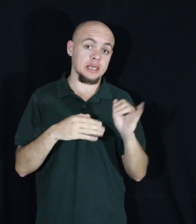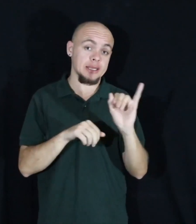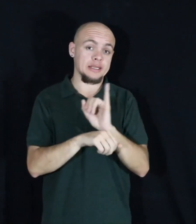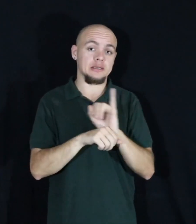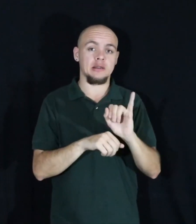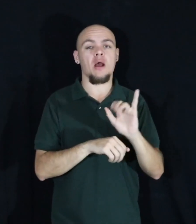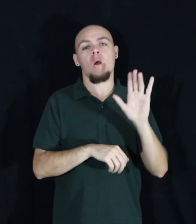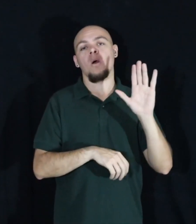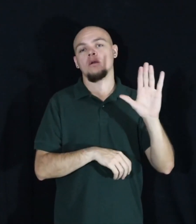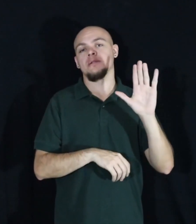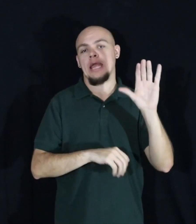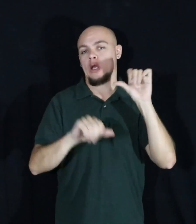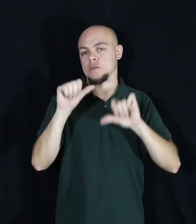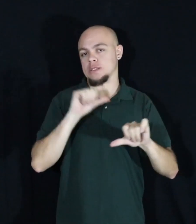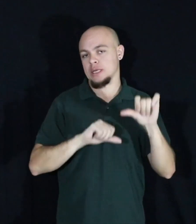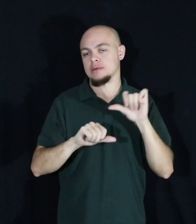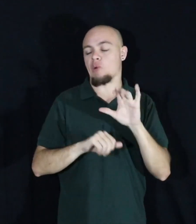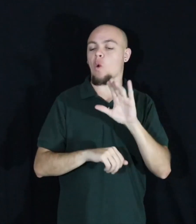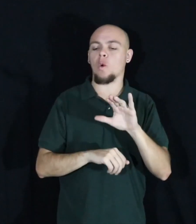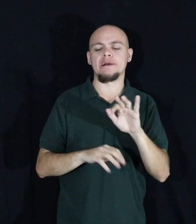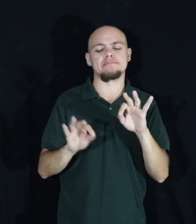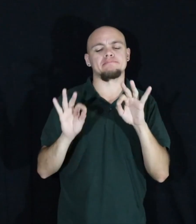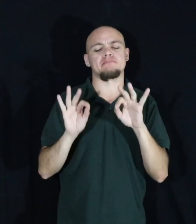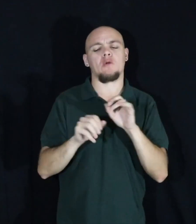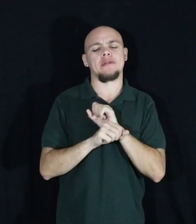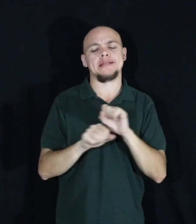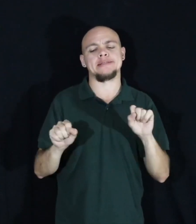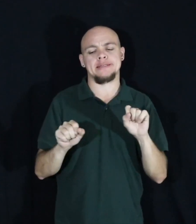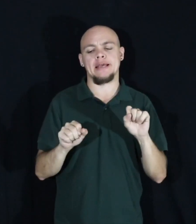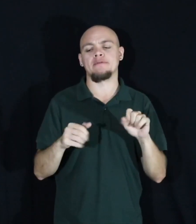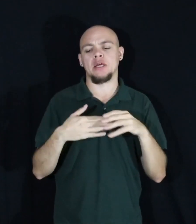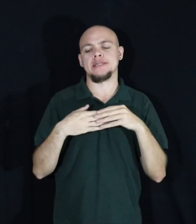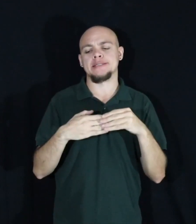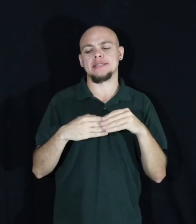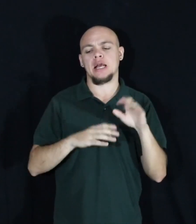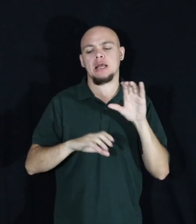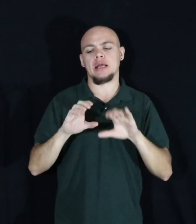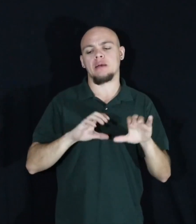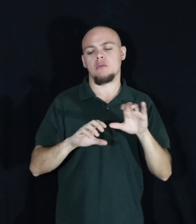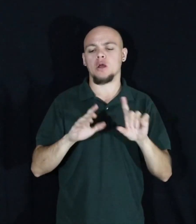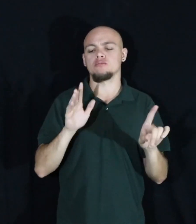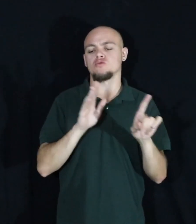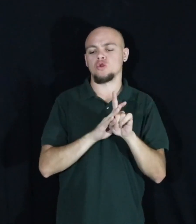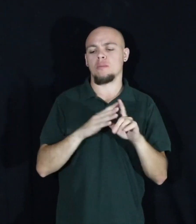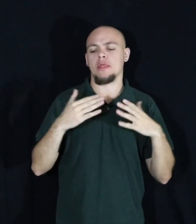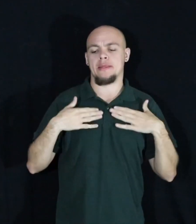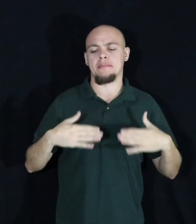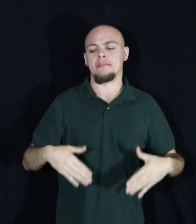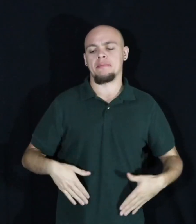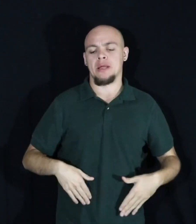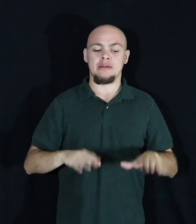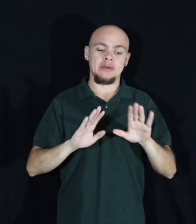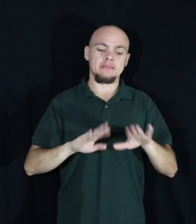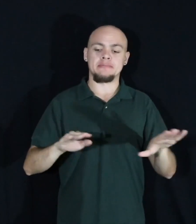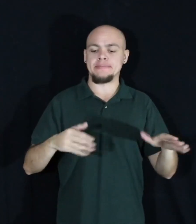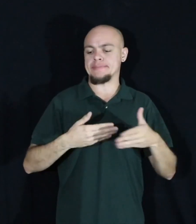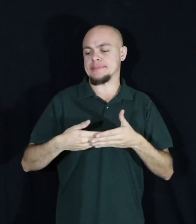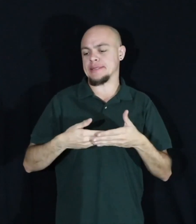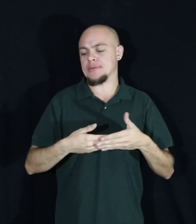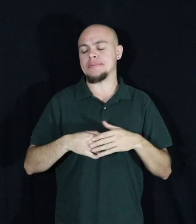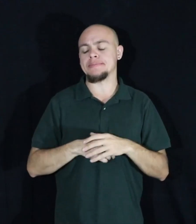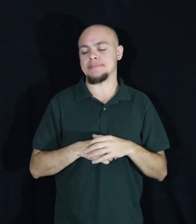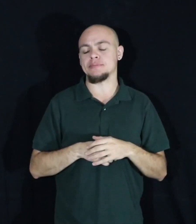assuring us through their science that it was perfectly safe to have toxic chemicals show up in the bodies of infants and children. But